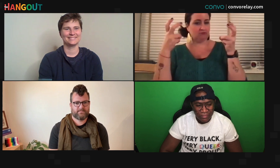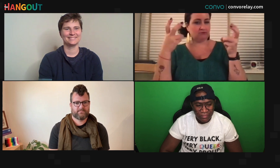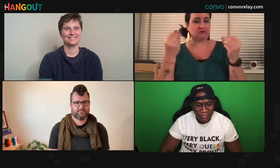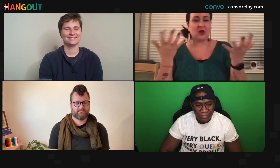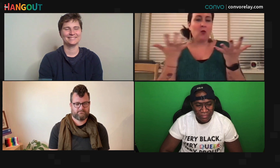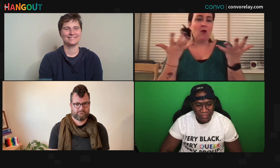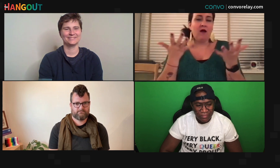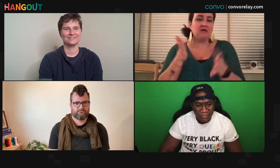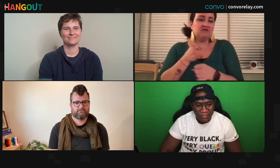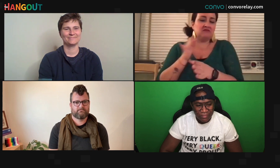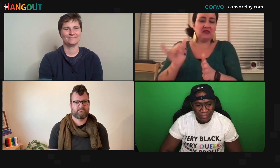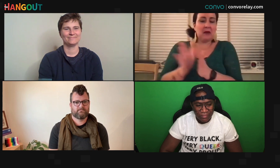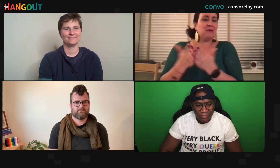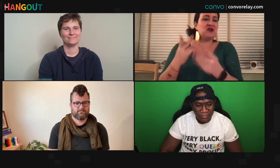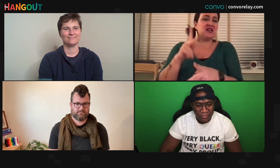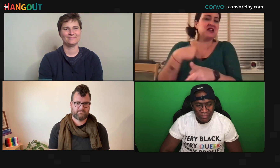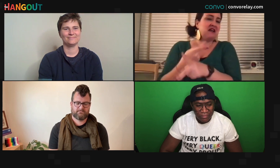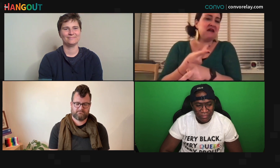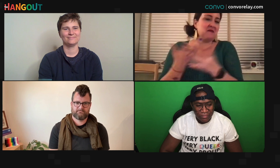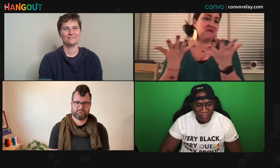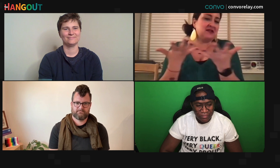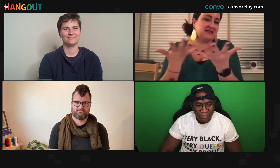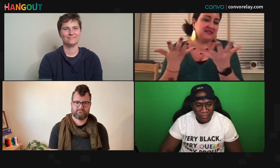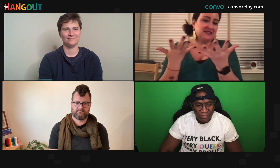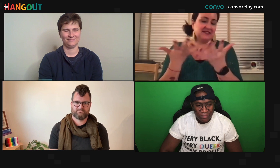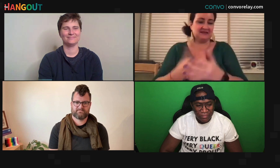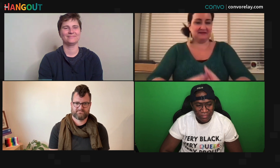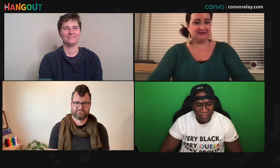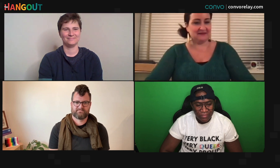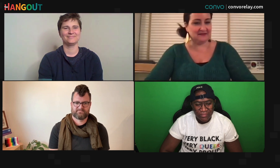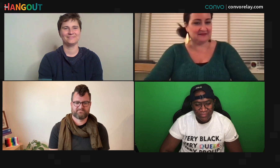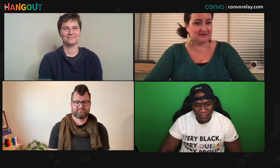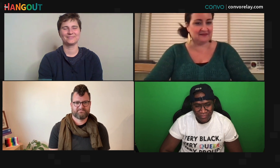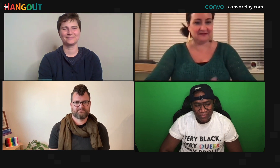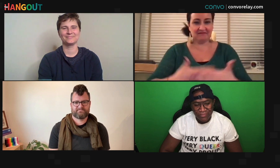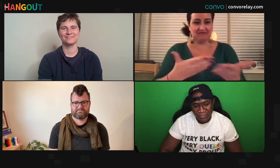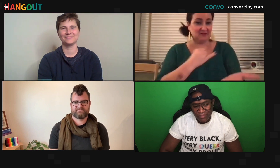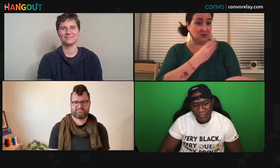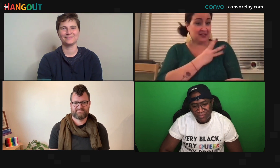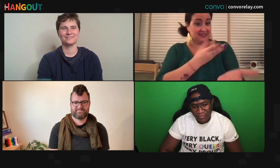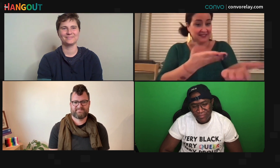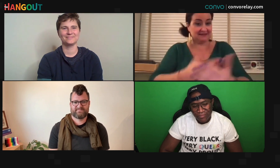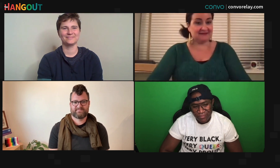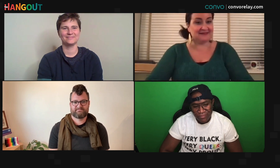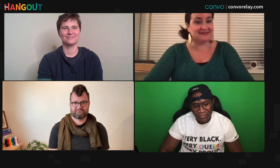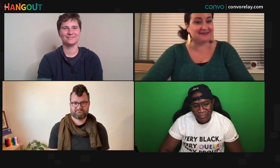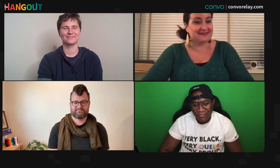comment on what your book titles are and what type of book it is.